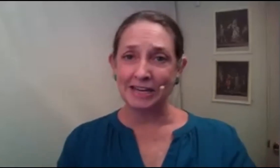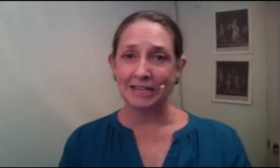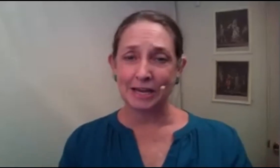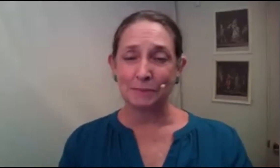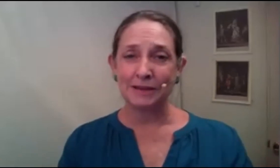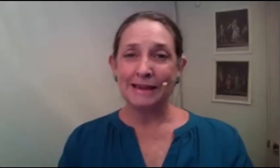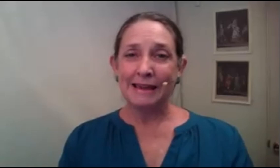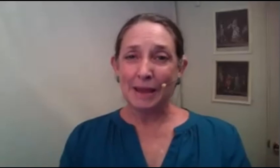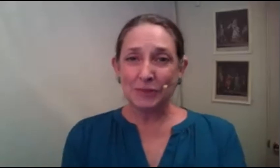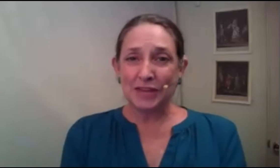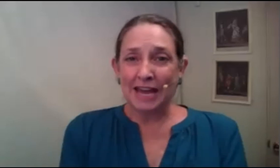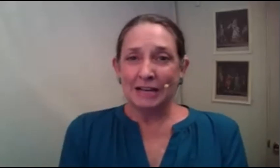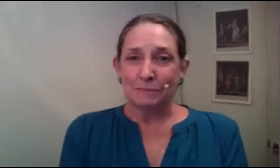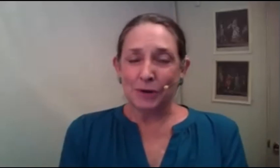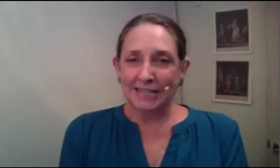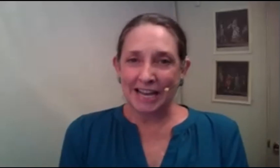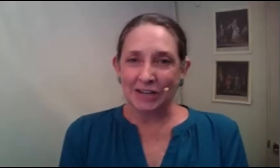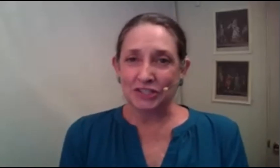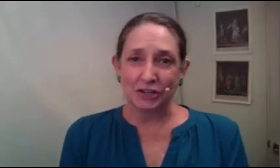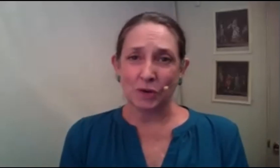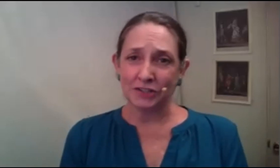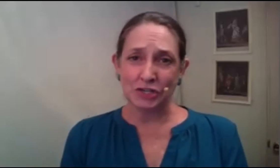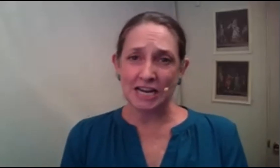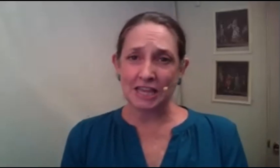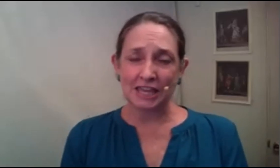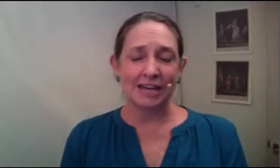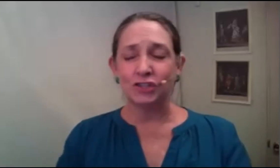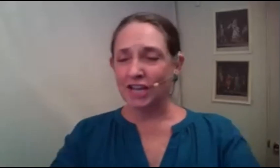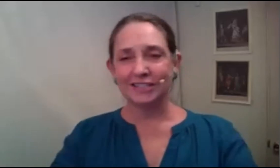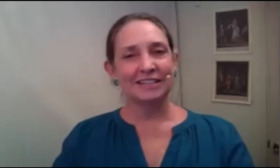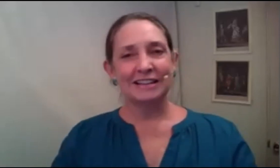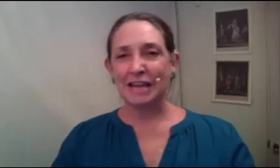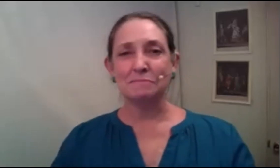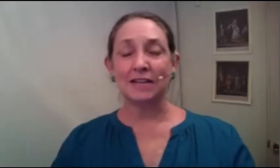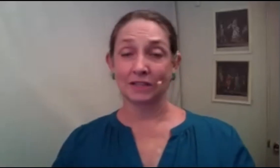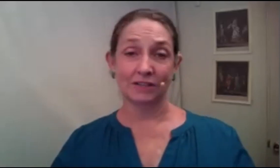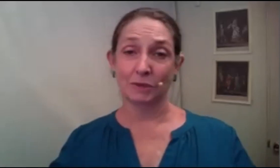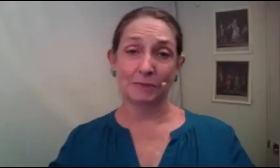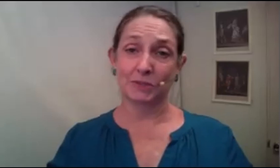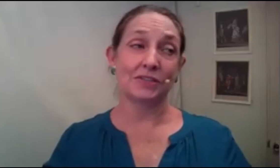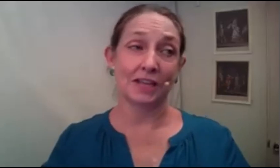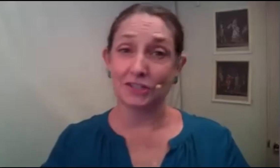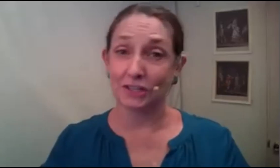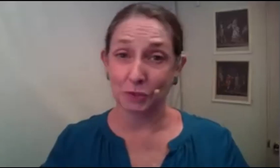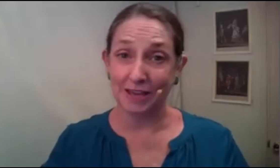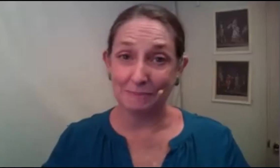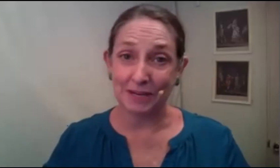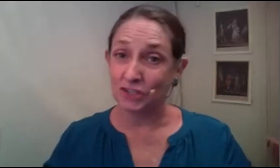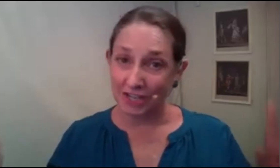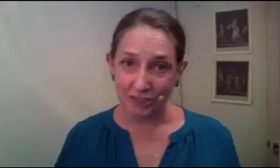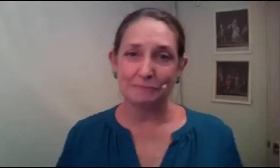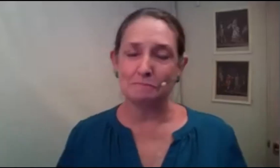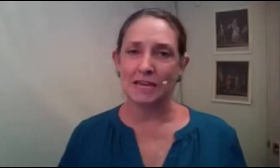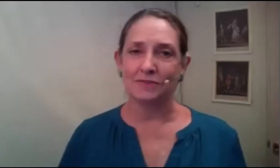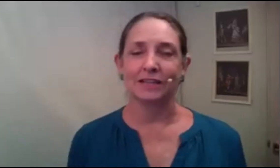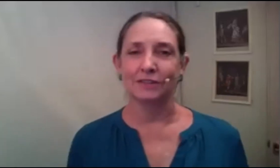Aunt Nellie up and put that brass candlestick right underneath. And it just, It made the living room. There was nothing else in the room yet, but it